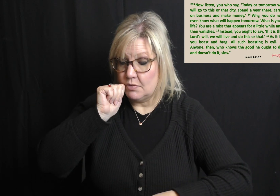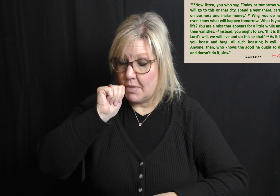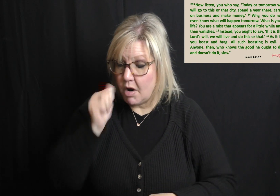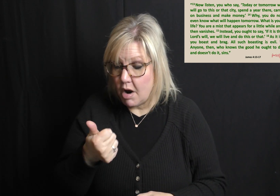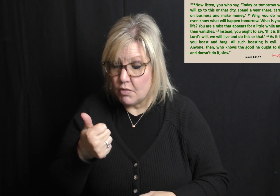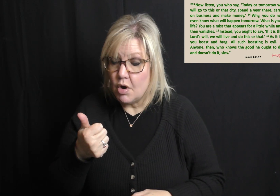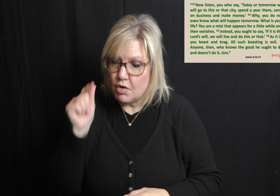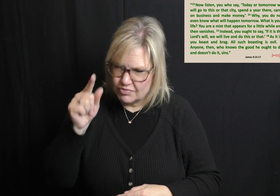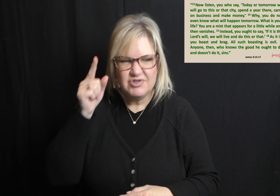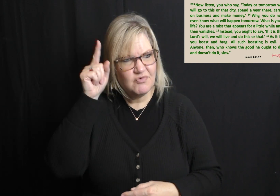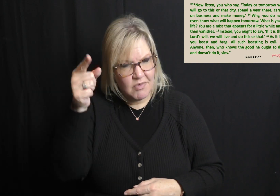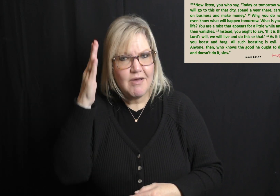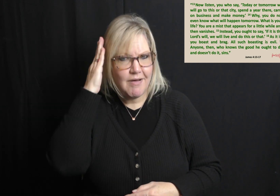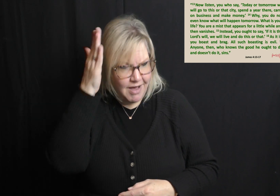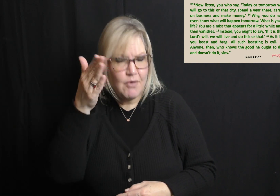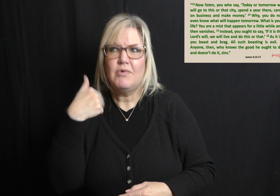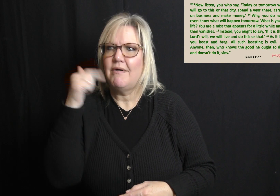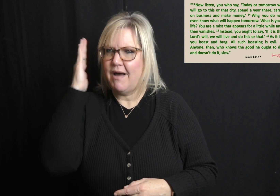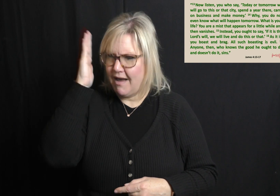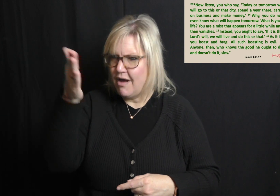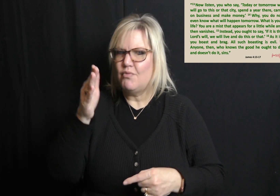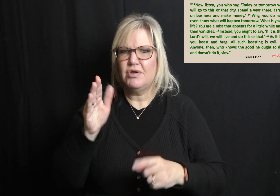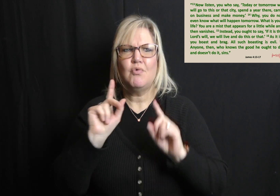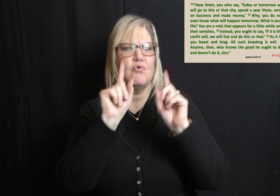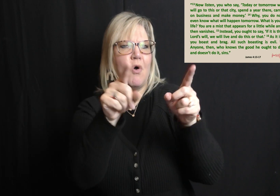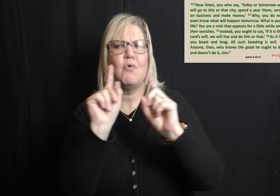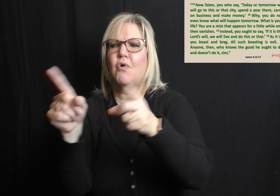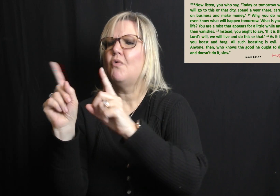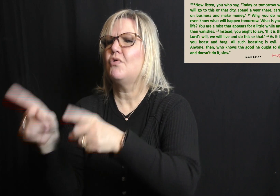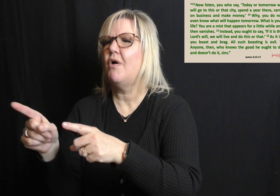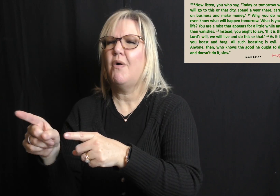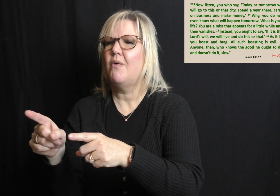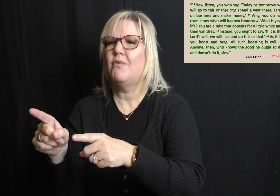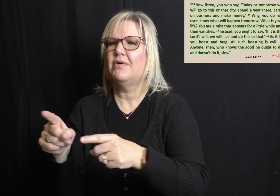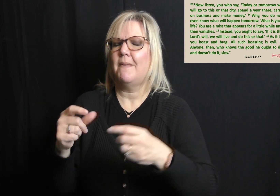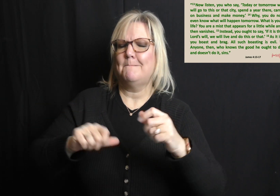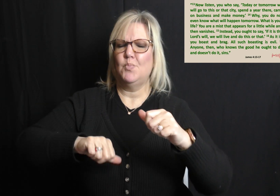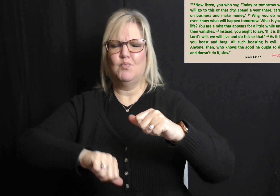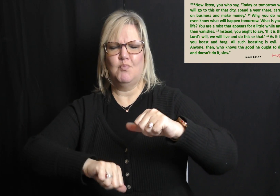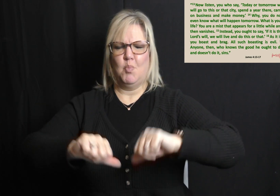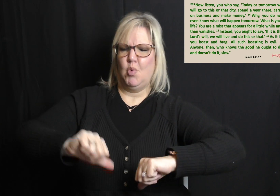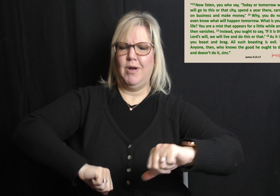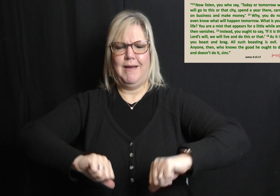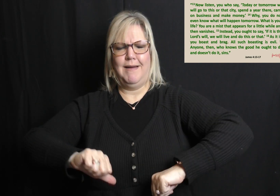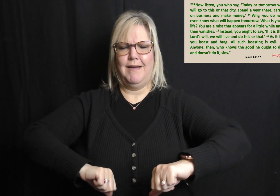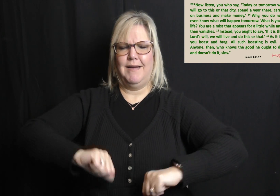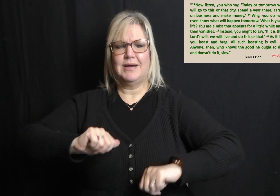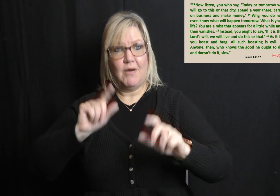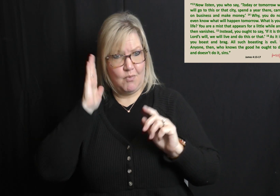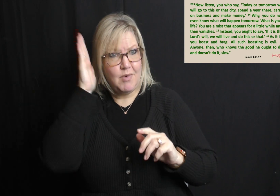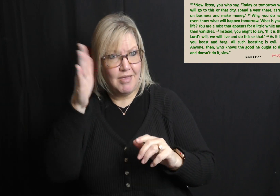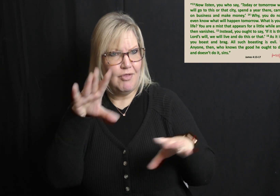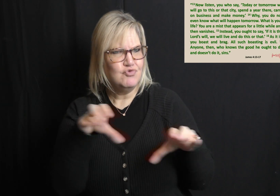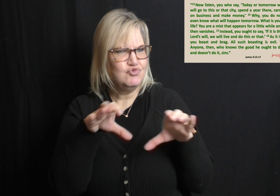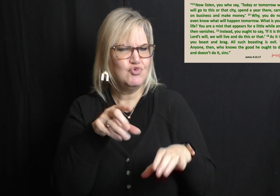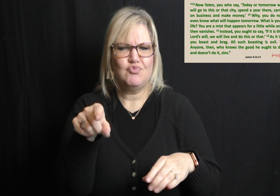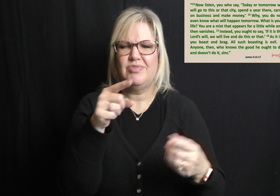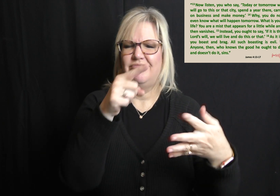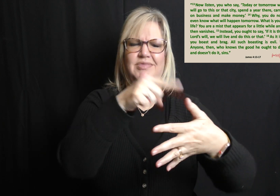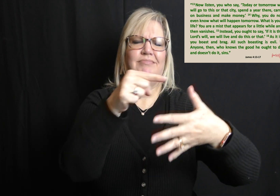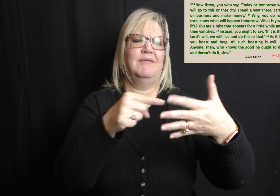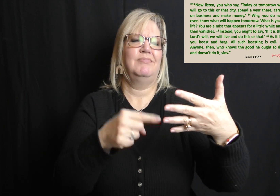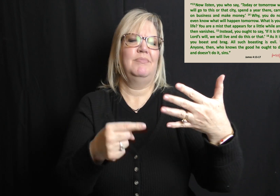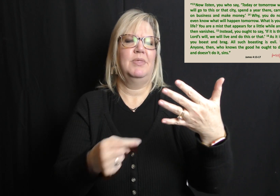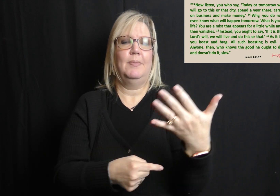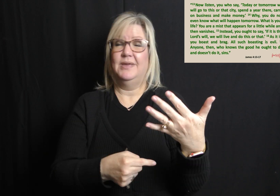business and make money. Why, you don't even know what will happen tomorrow. What is your life? You are a mist that